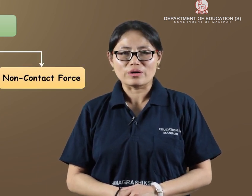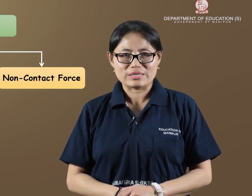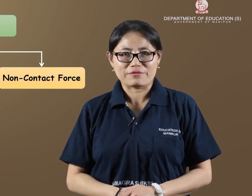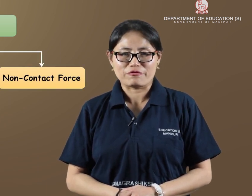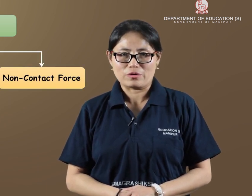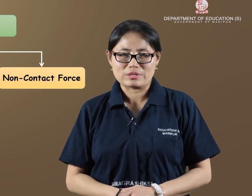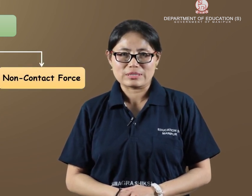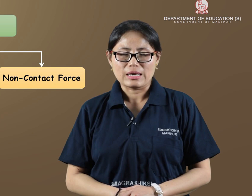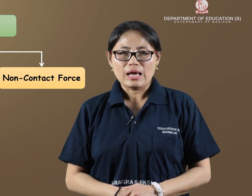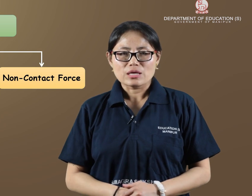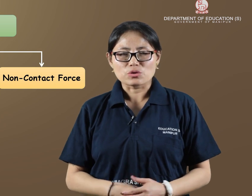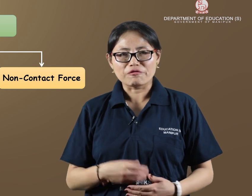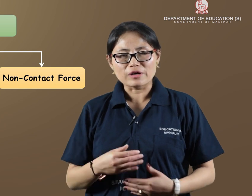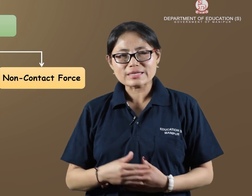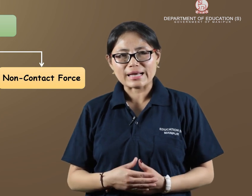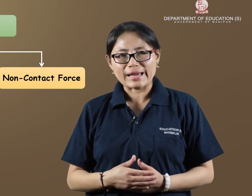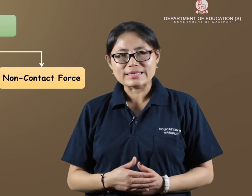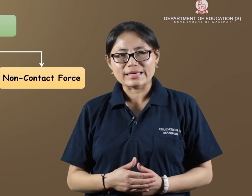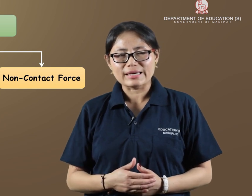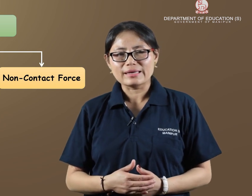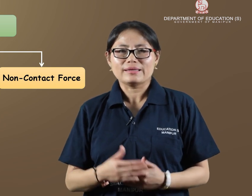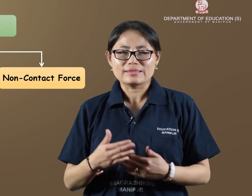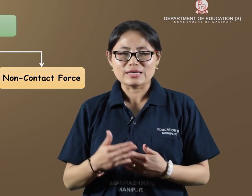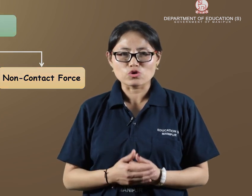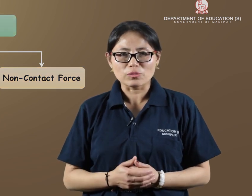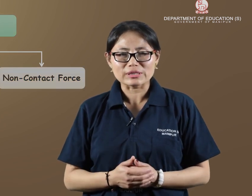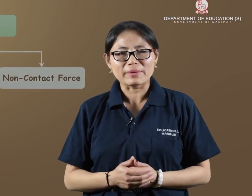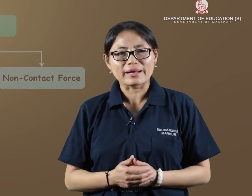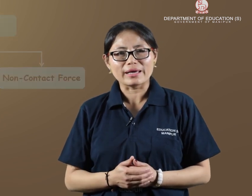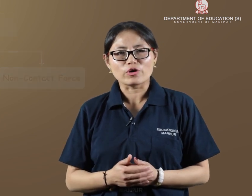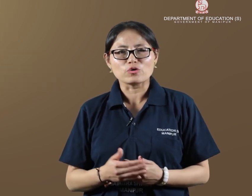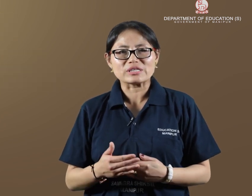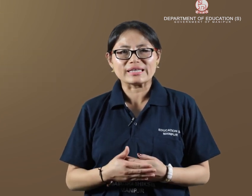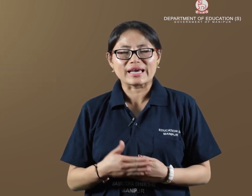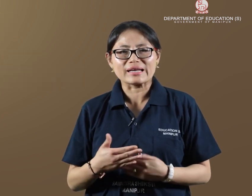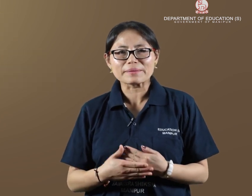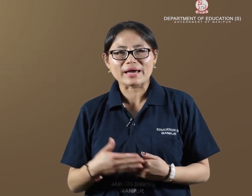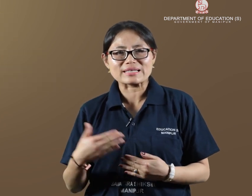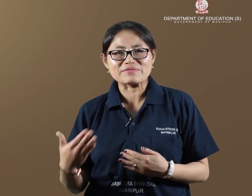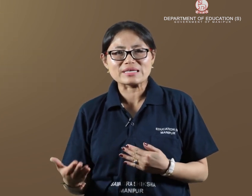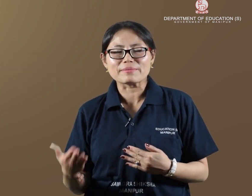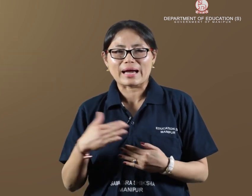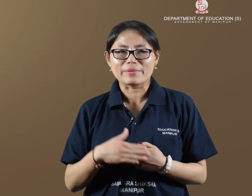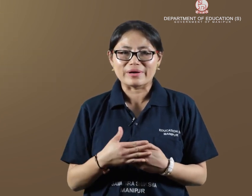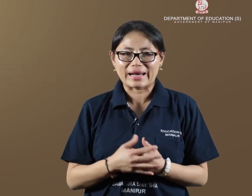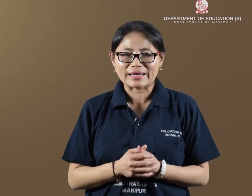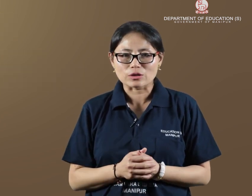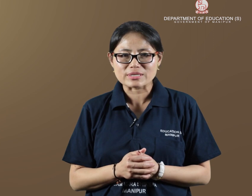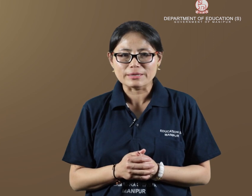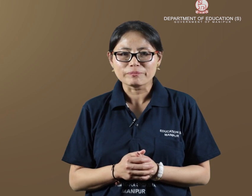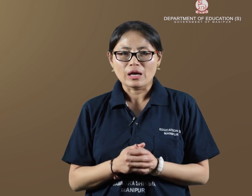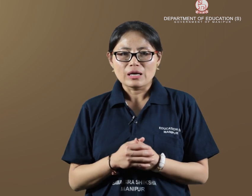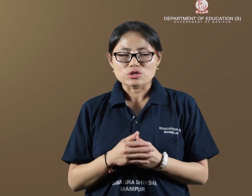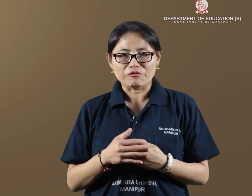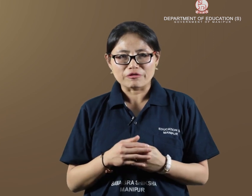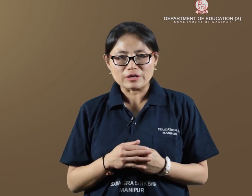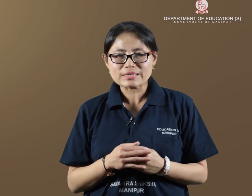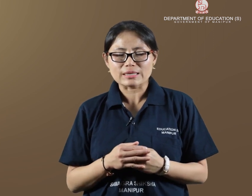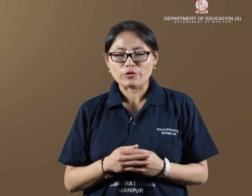non-contact force. So, first kind se, chida sum tak manai, koi nung tiki thayna ki ba activity mayama recollect tau si. So, first, koi